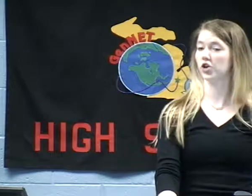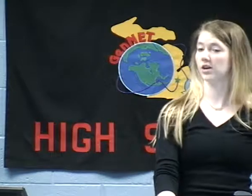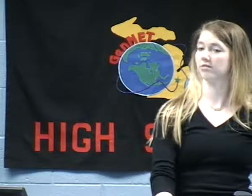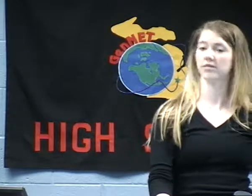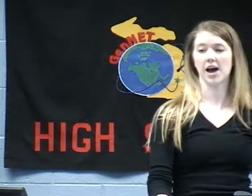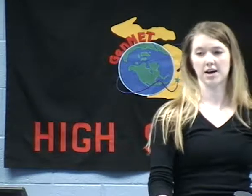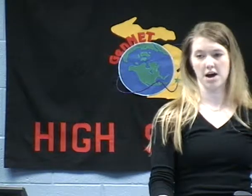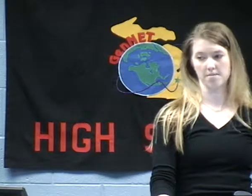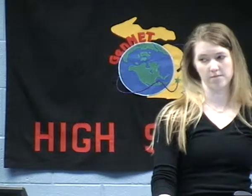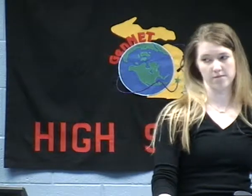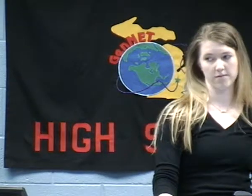Schoology.com.